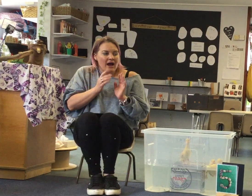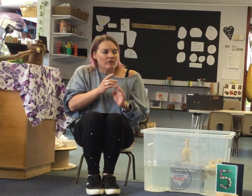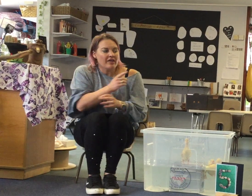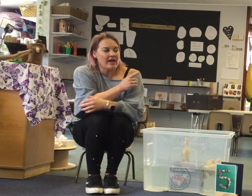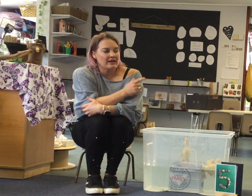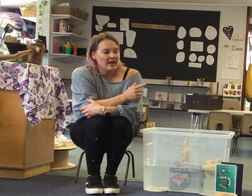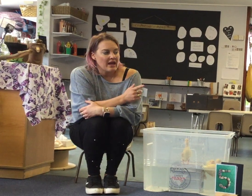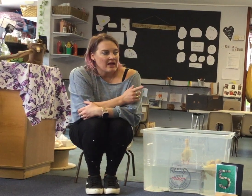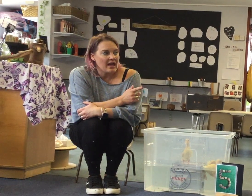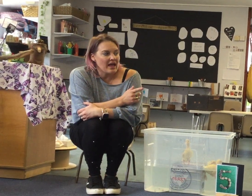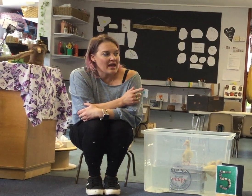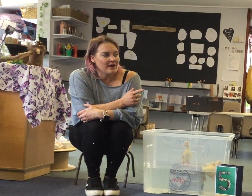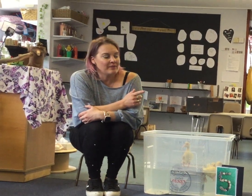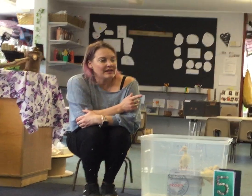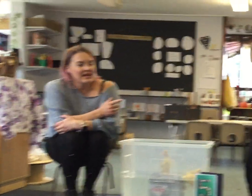Now then,